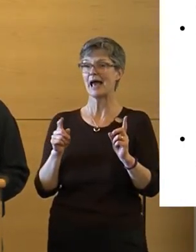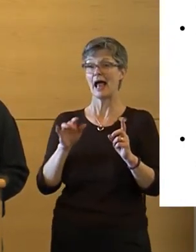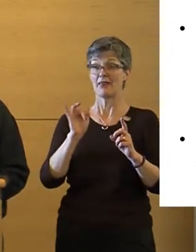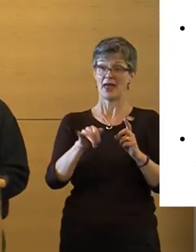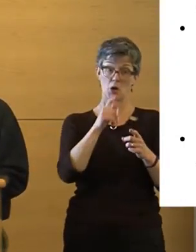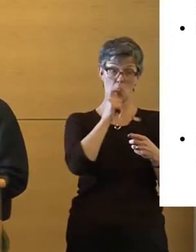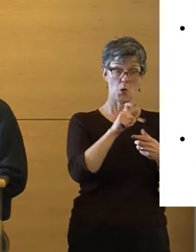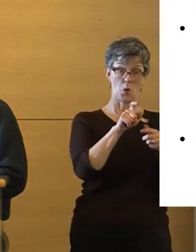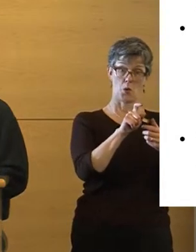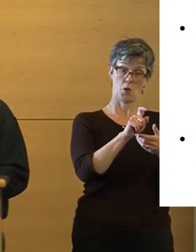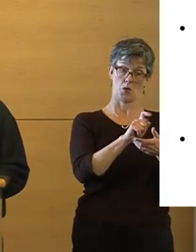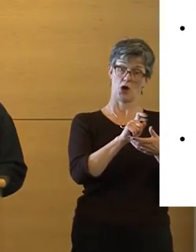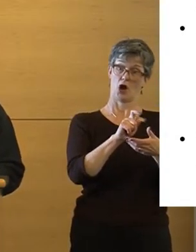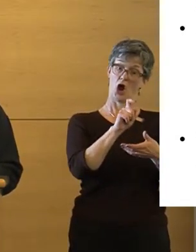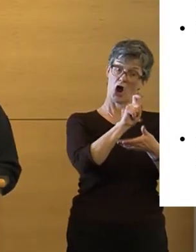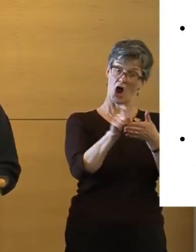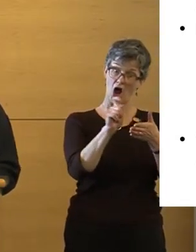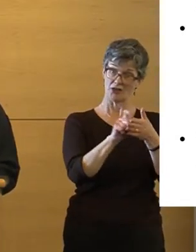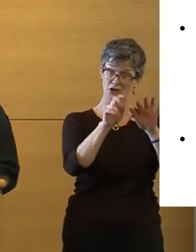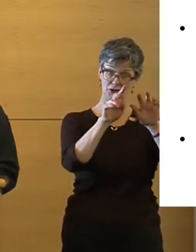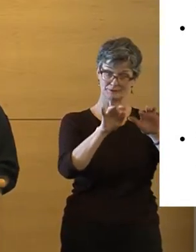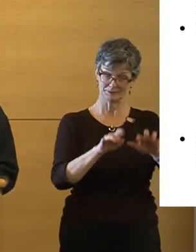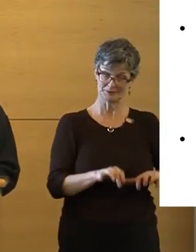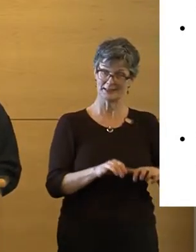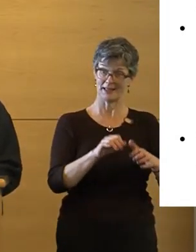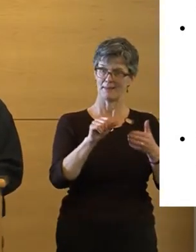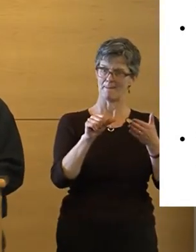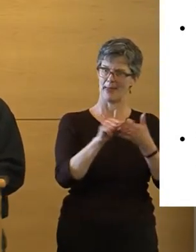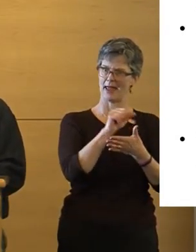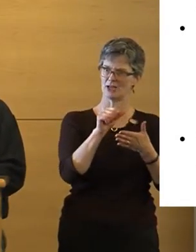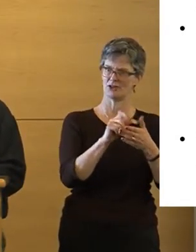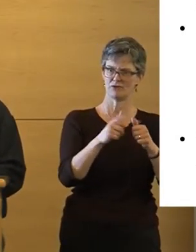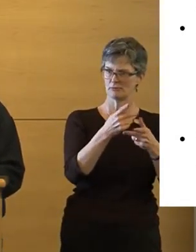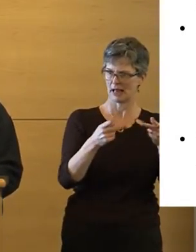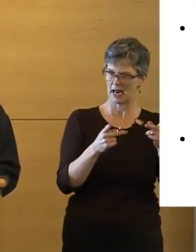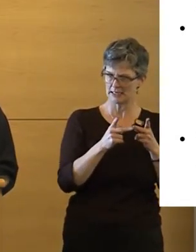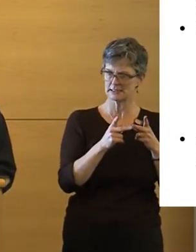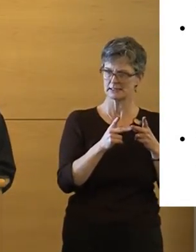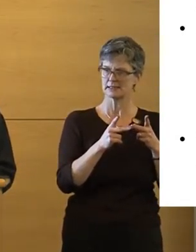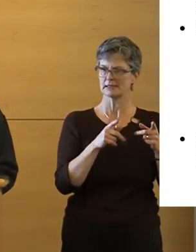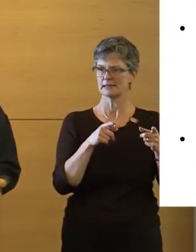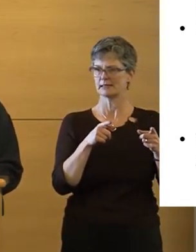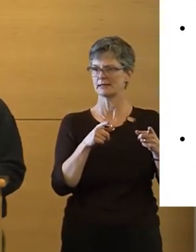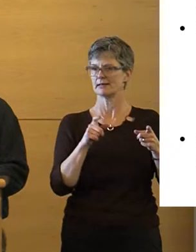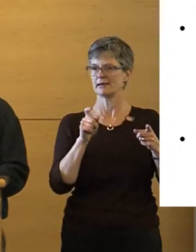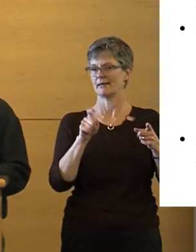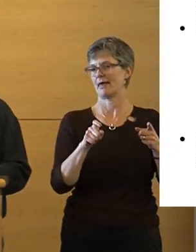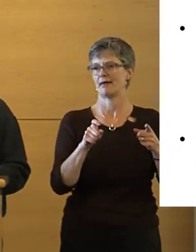makes it possible to do all the things you can do in HTML, as I've mentioned, or most of the things.